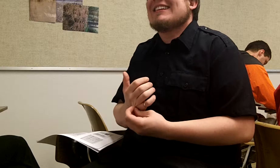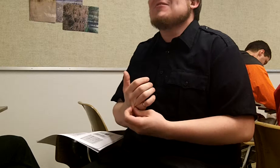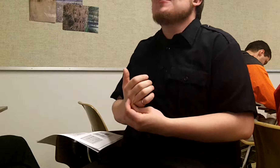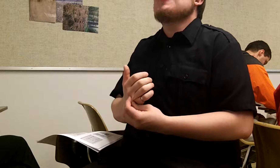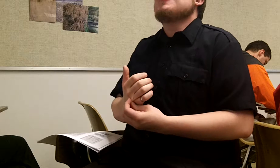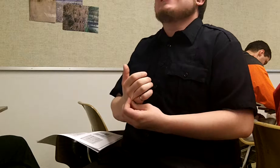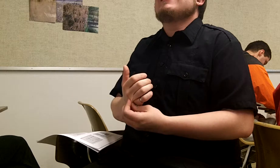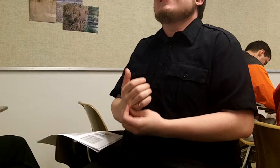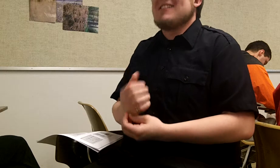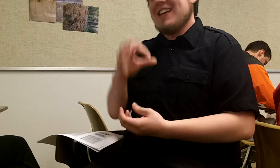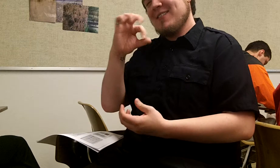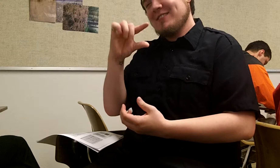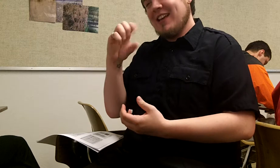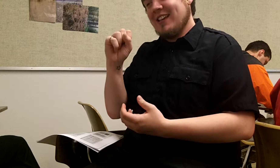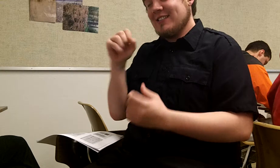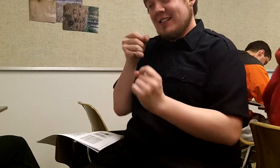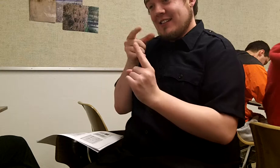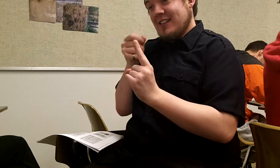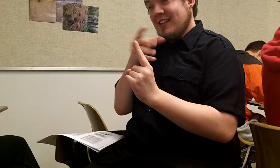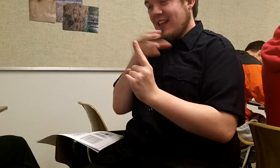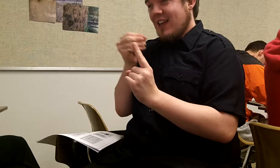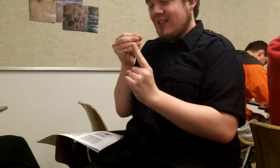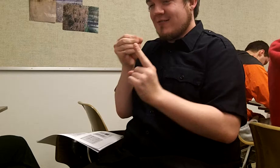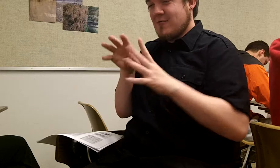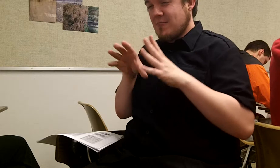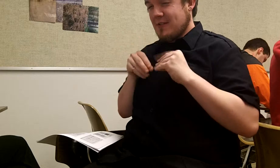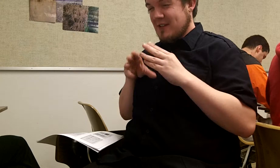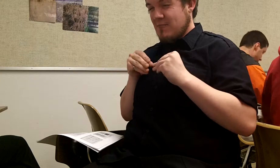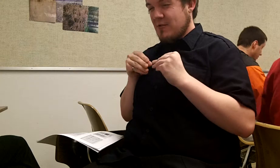And FGF signaling or receptor tyrosine kinase pathway.